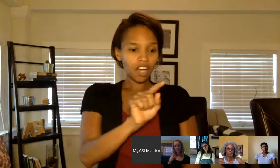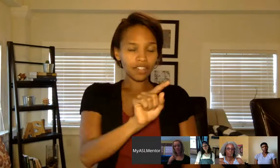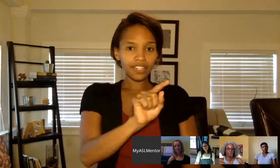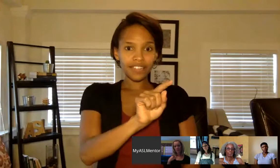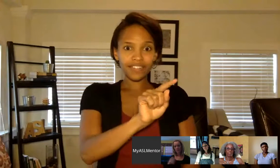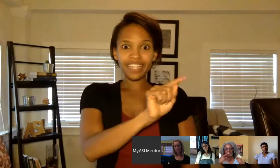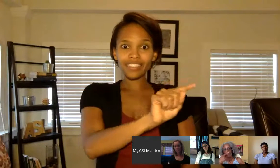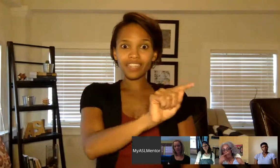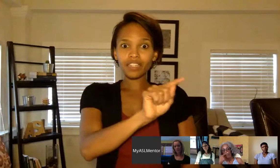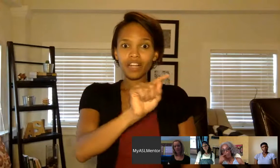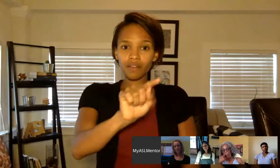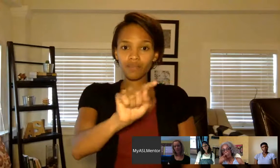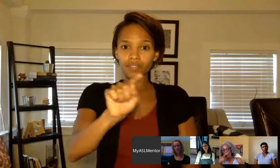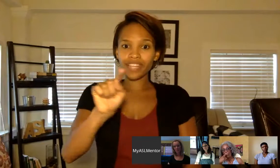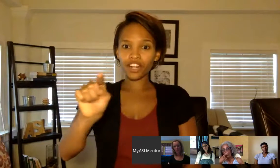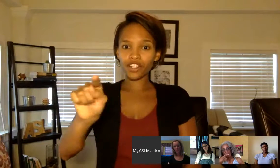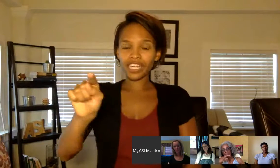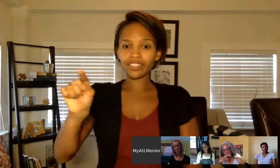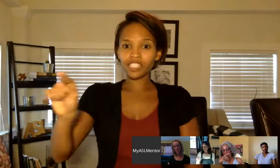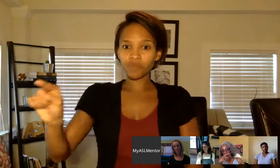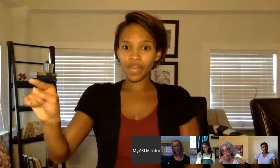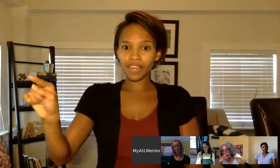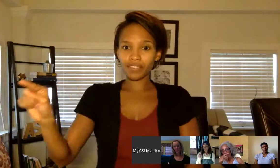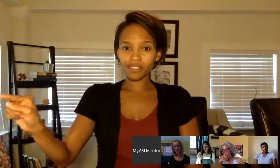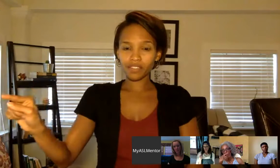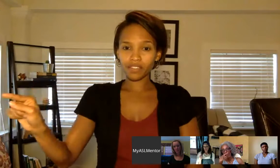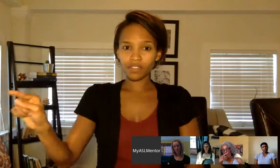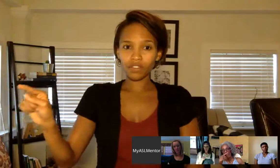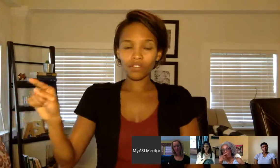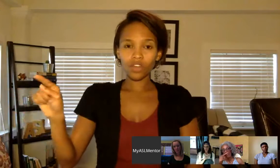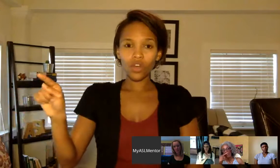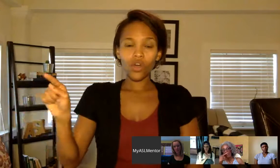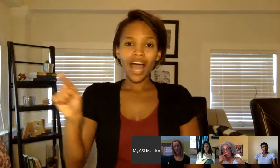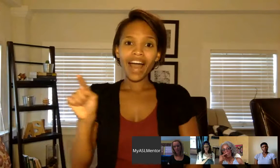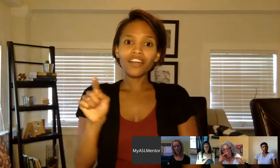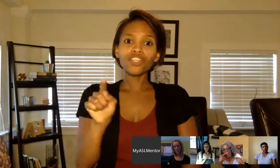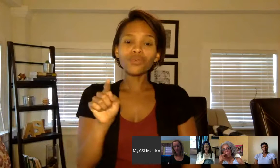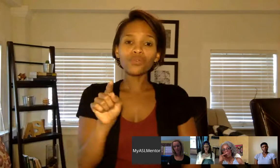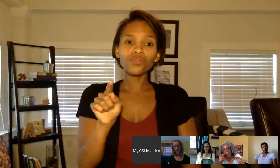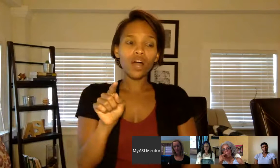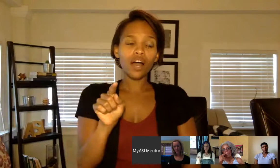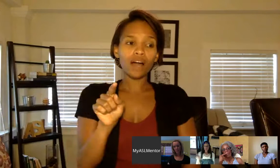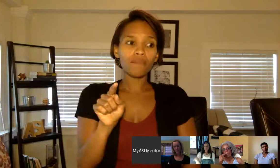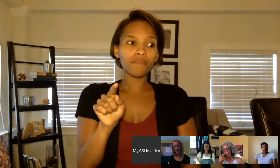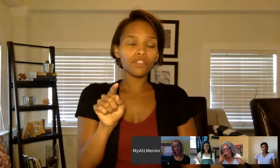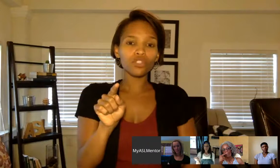based on these clubs that are in space, how can